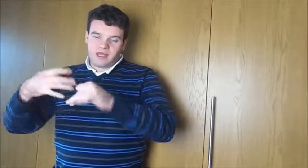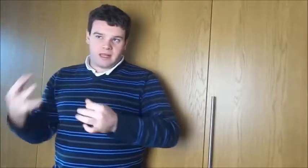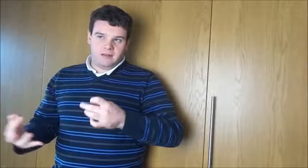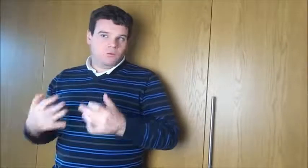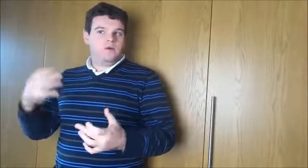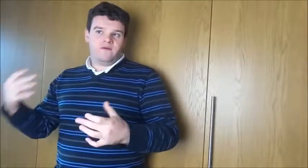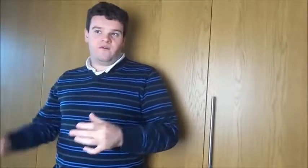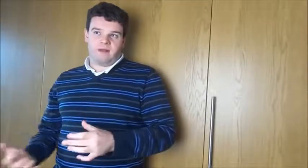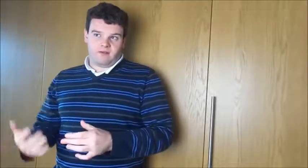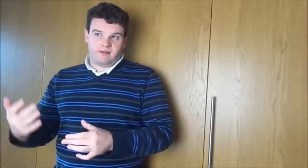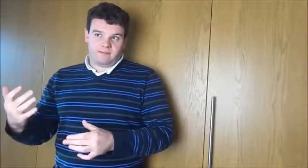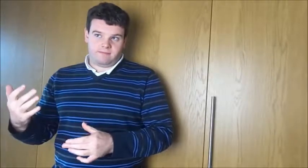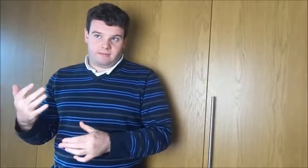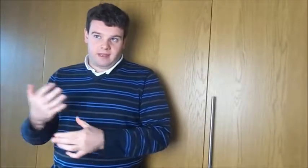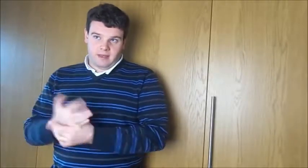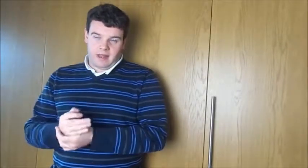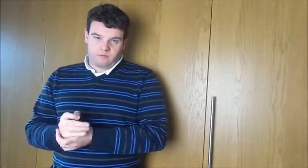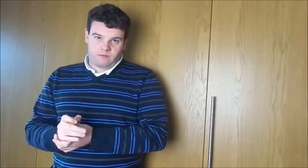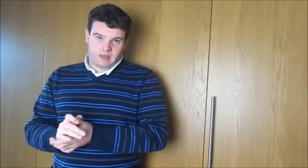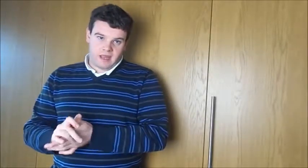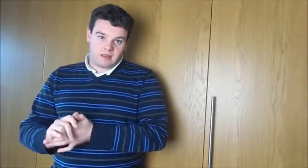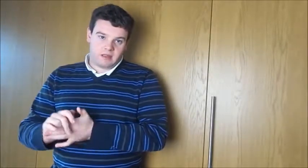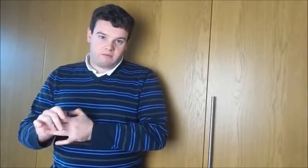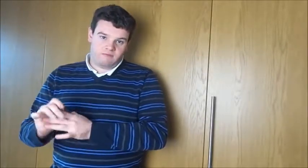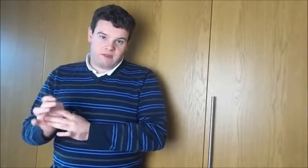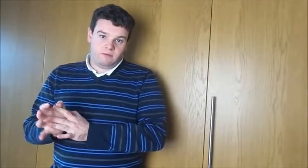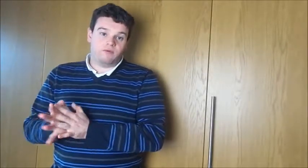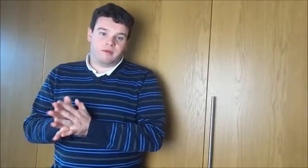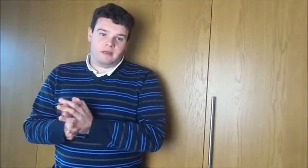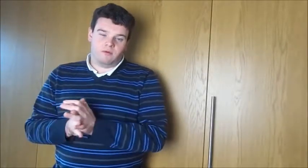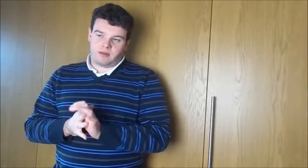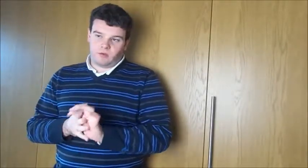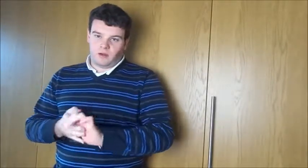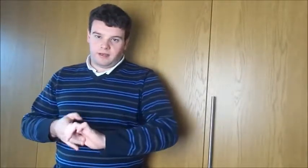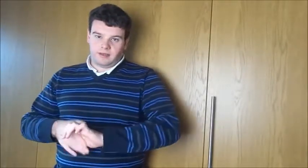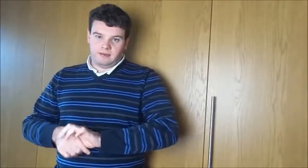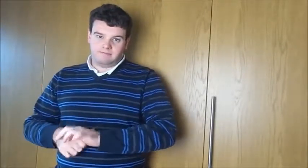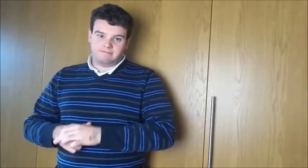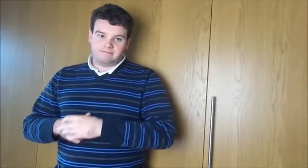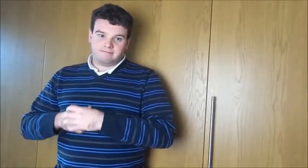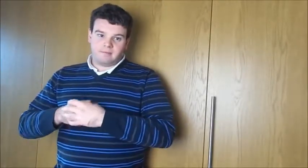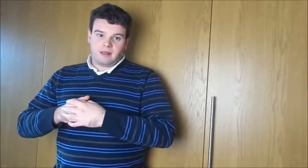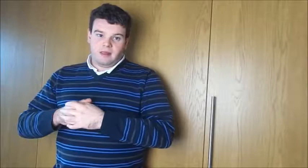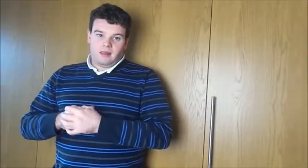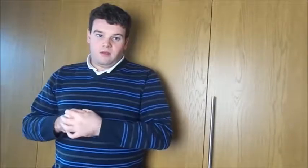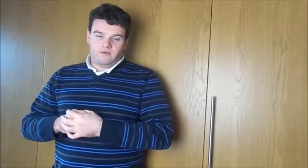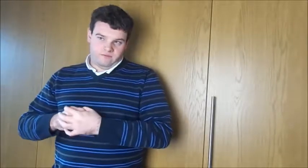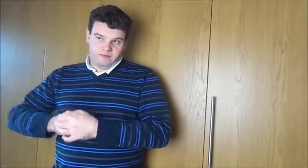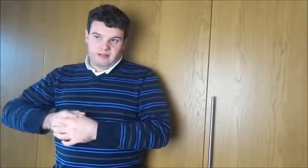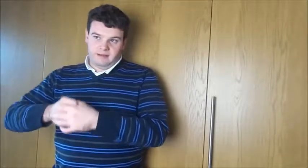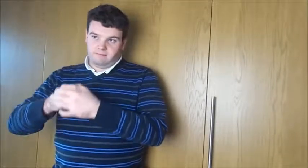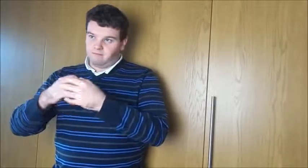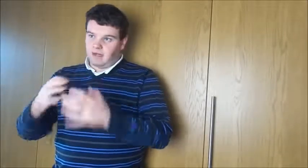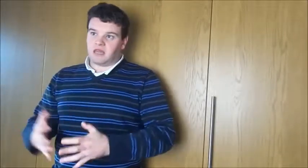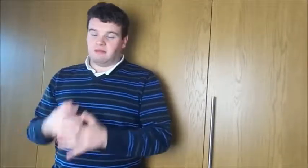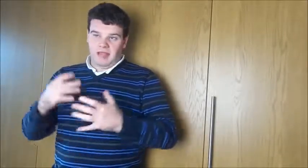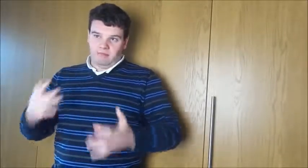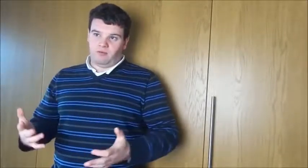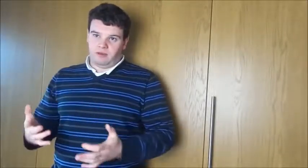particularly wonderful marriage in that case. It really wasn't. It was quite, nothing really massively happened. It was